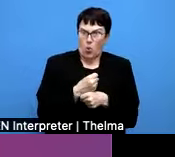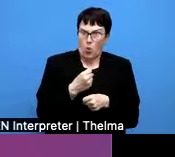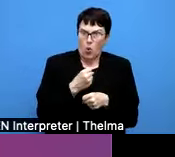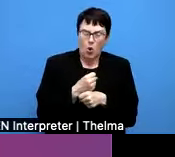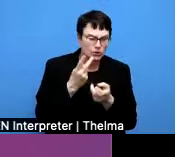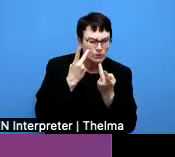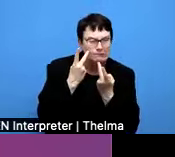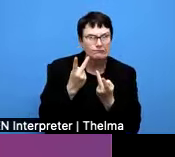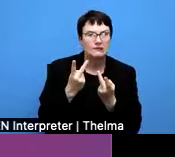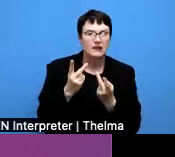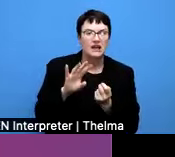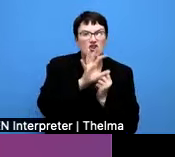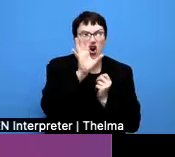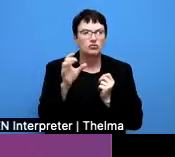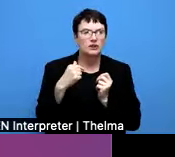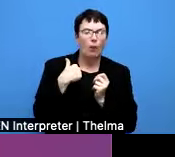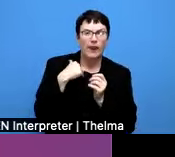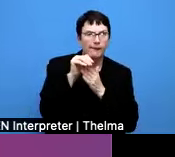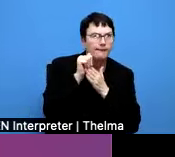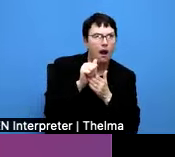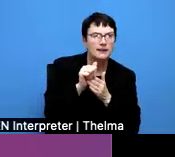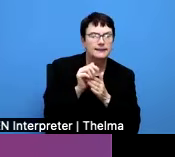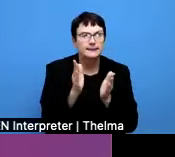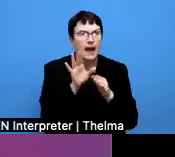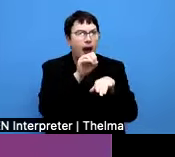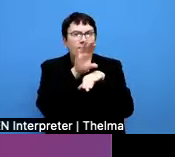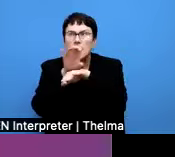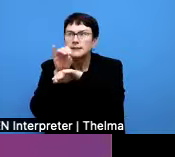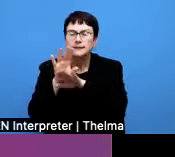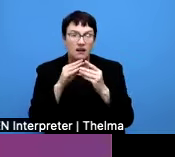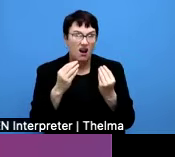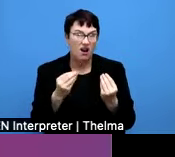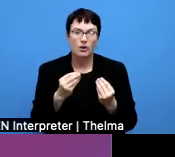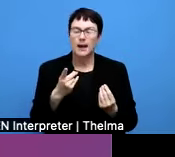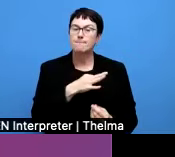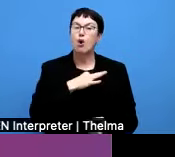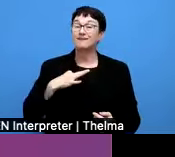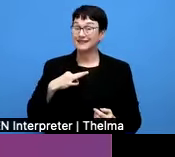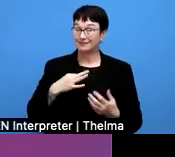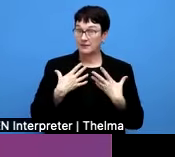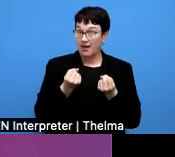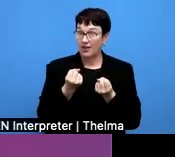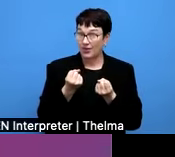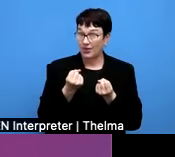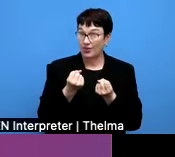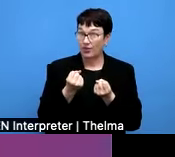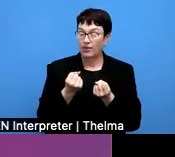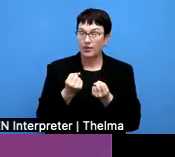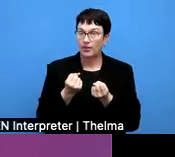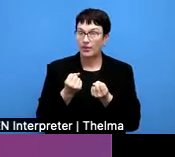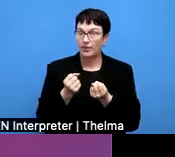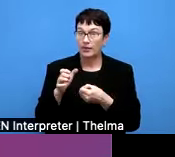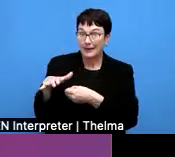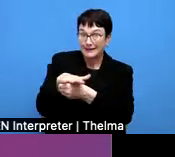and technical work. It's to engage the private sector so that private health sector companies, whether it's